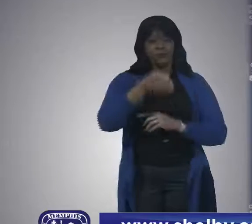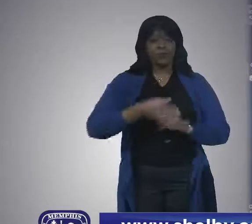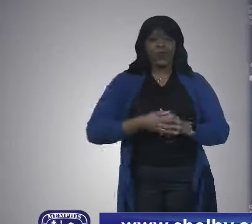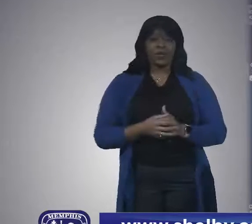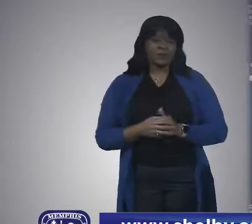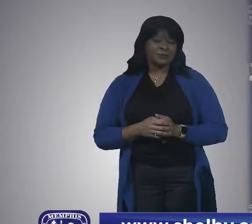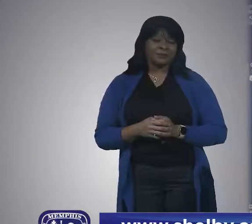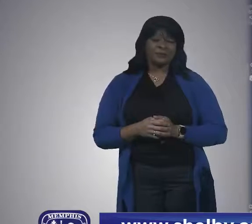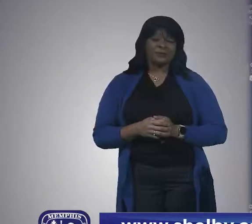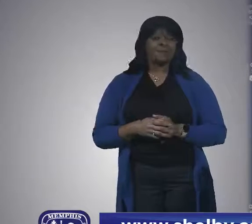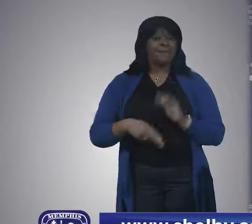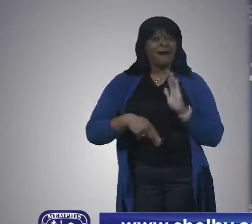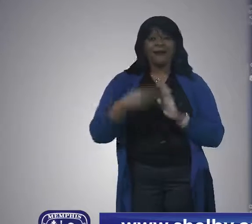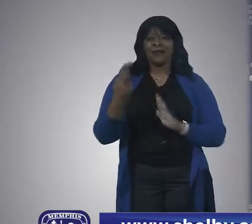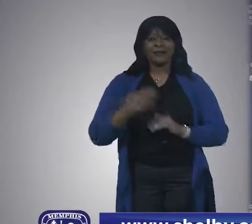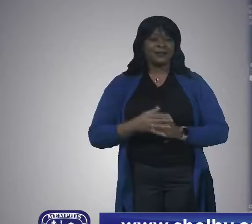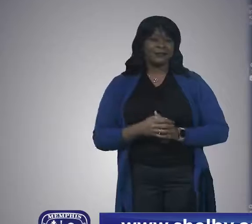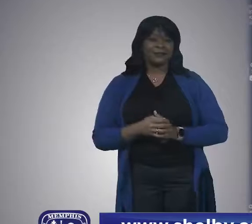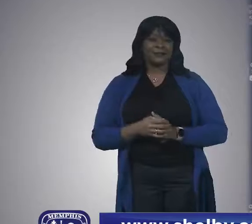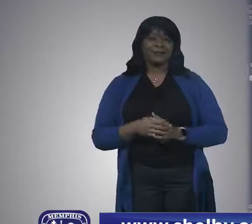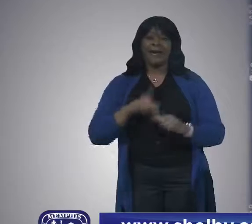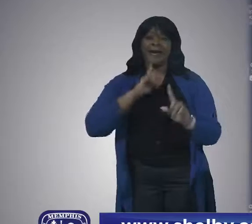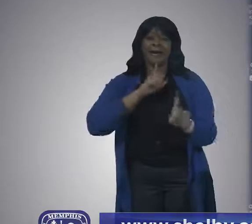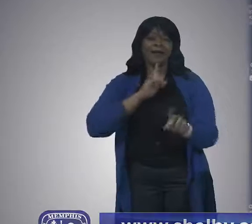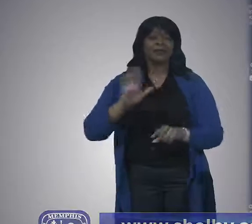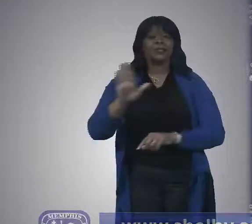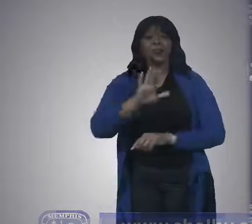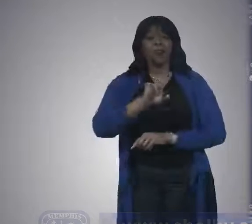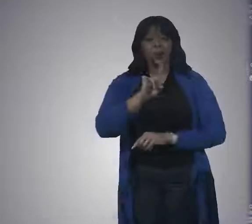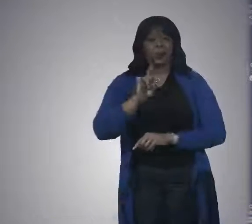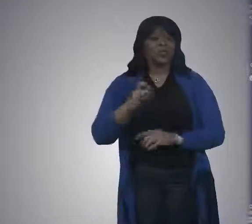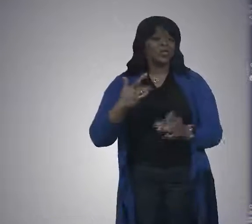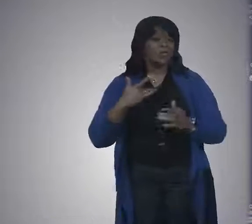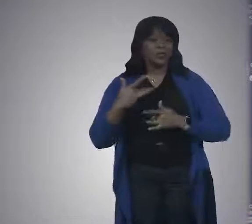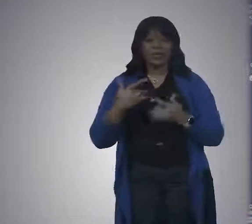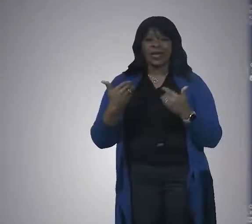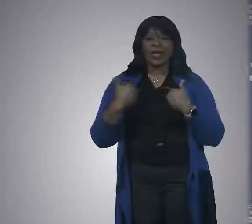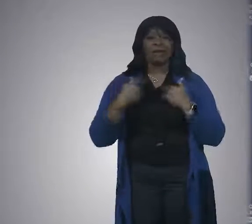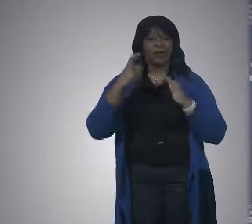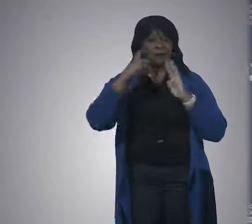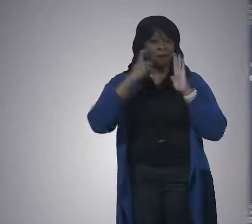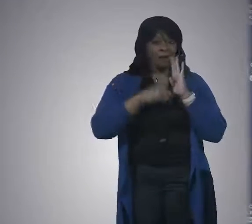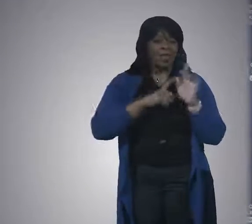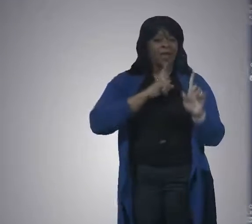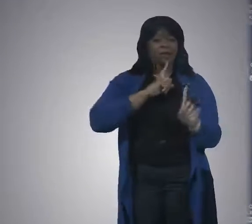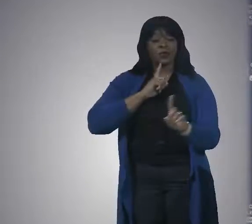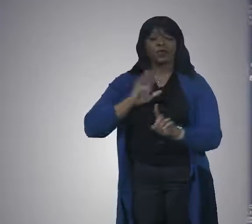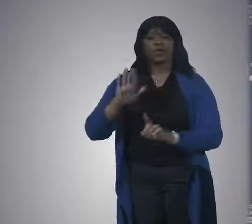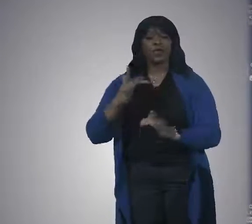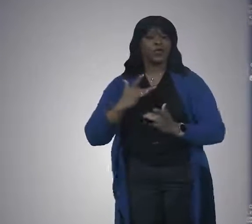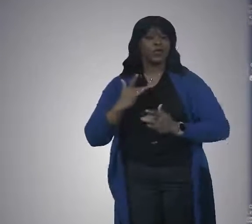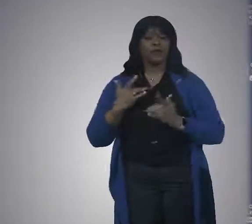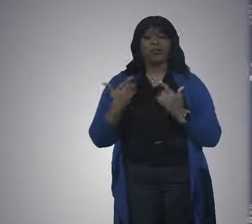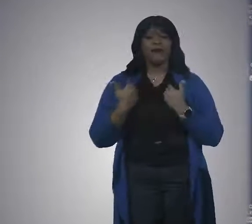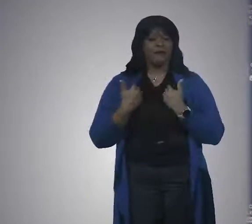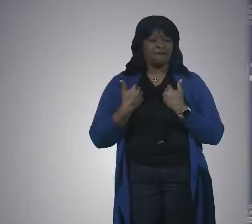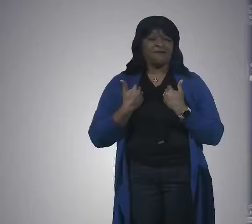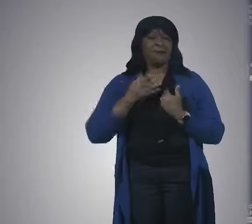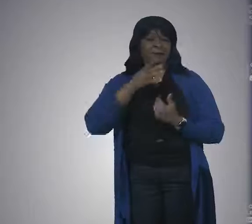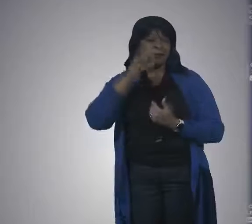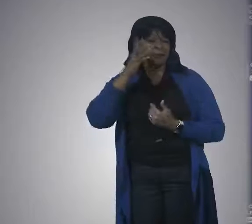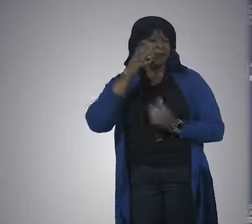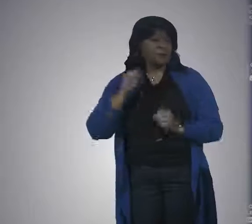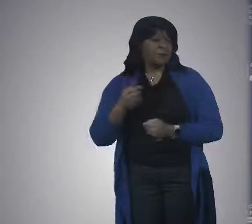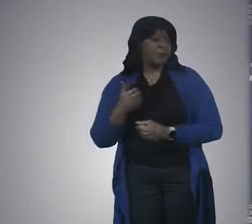know, honest, answer the questions and acknowledge and address the concerns that parents